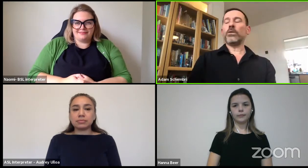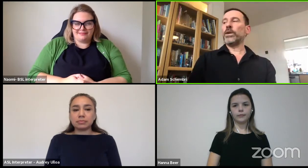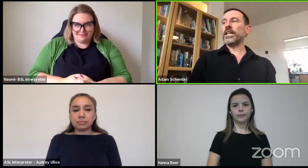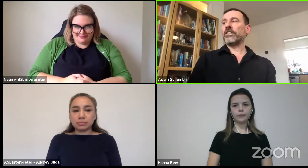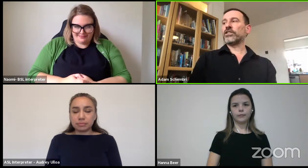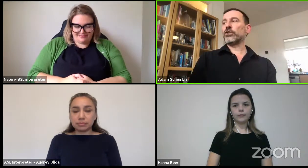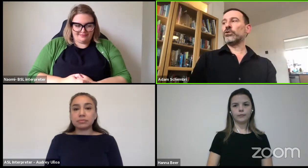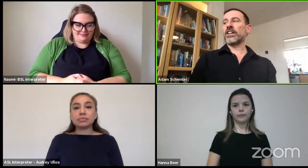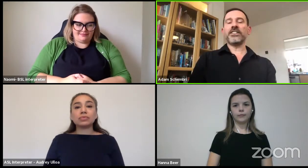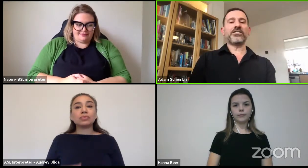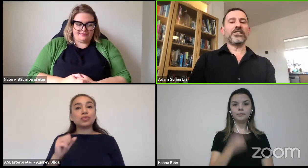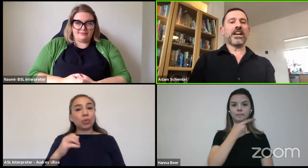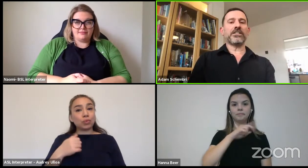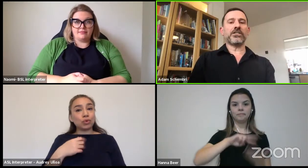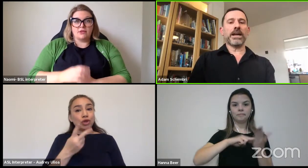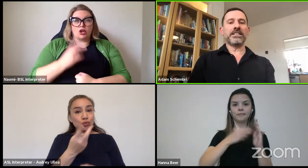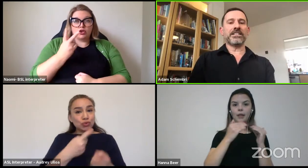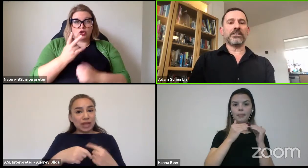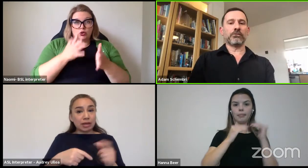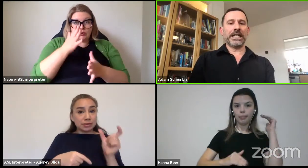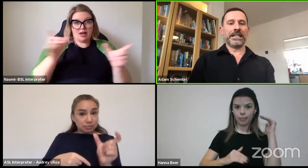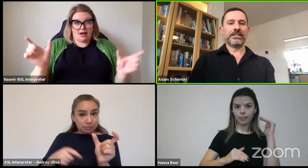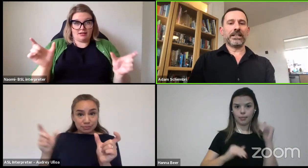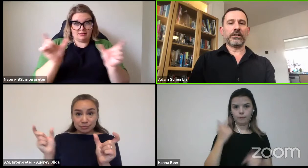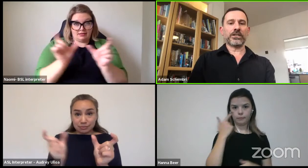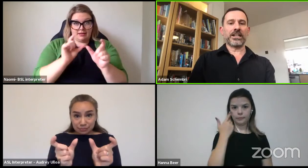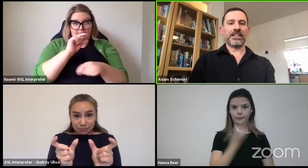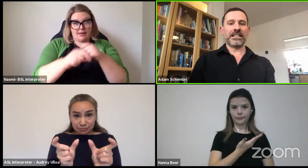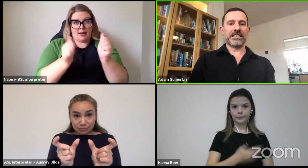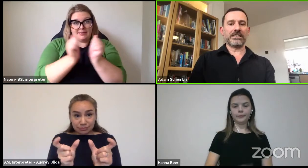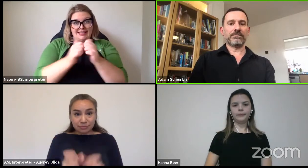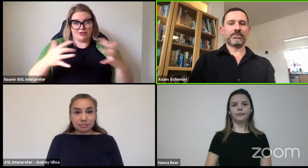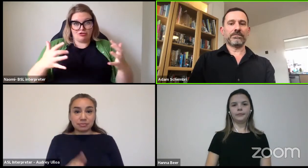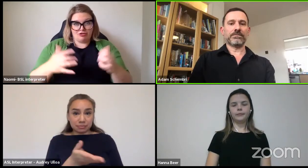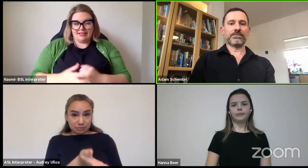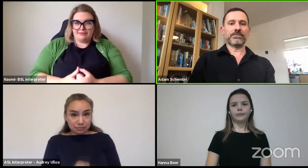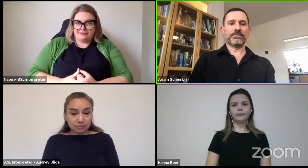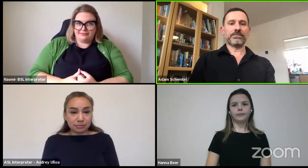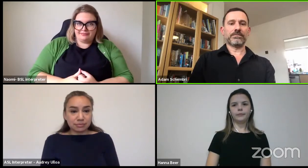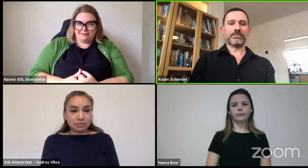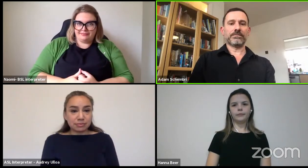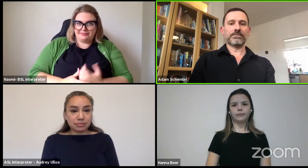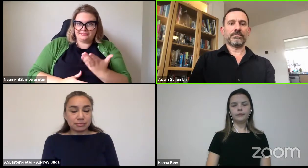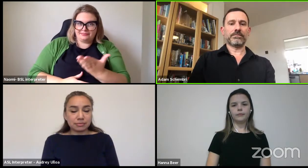And then we get the two signs together to make disagree, and it looks like this.